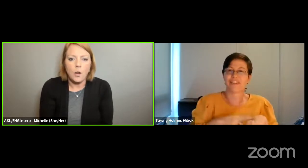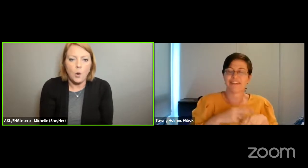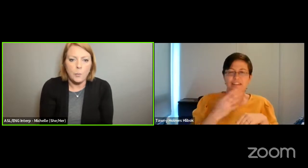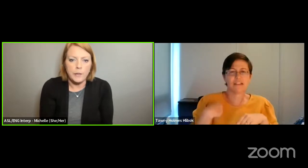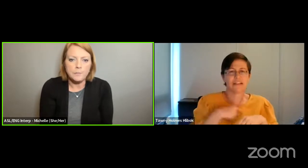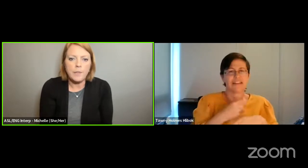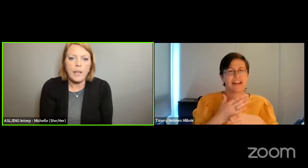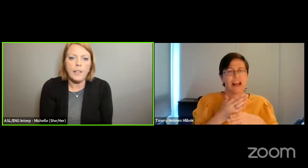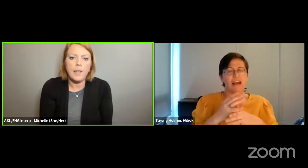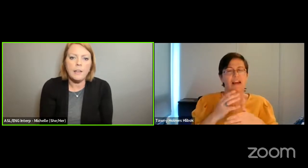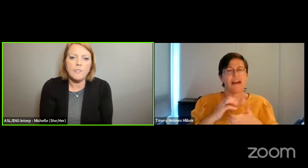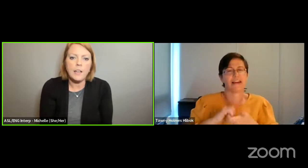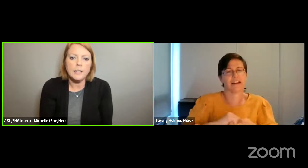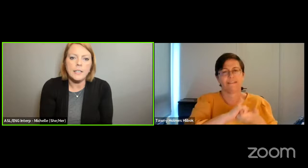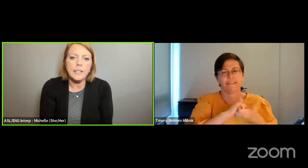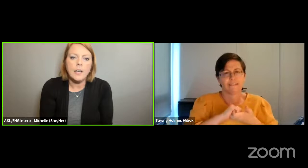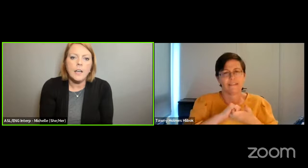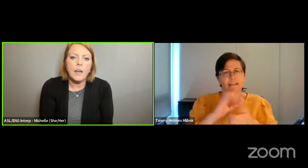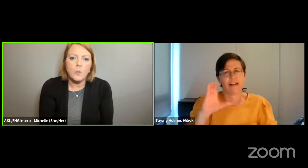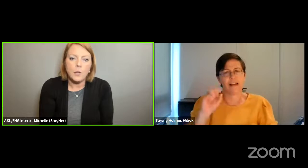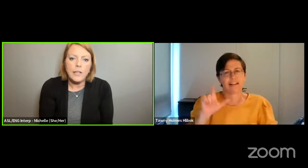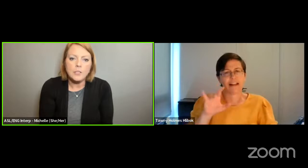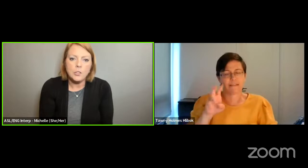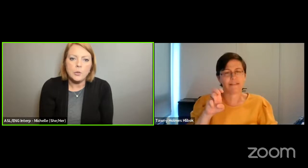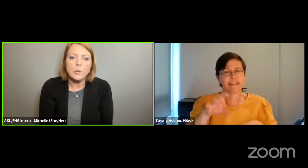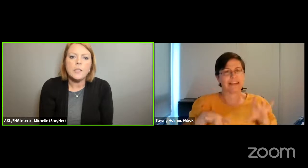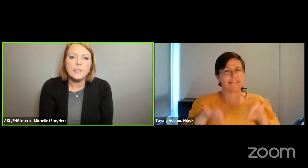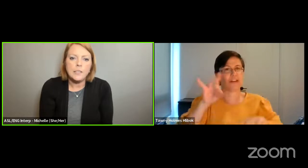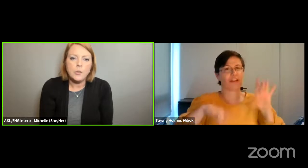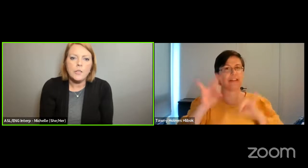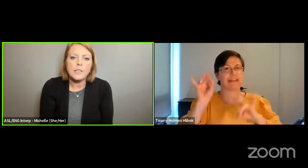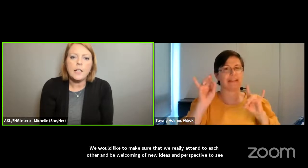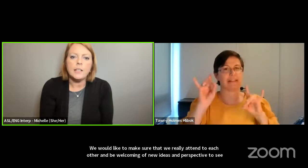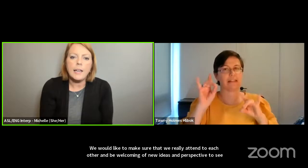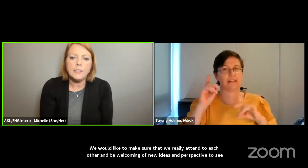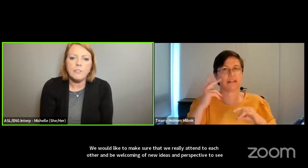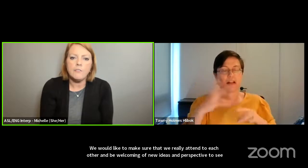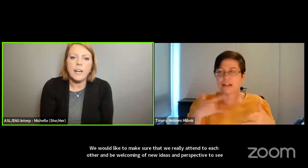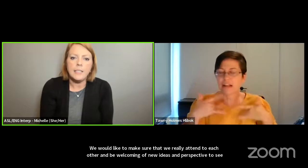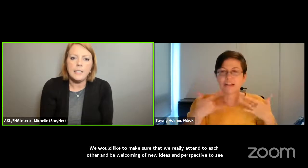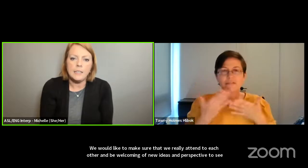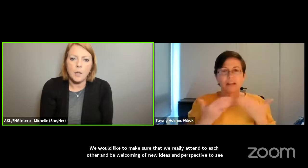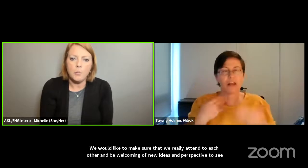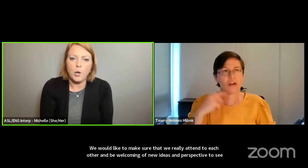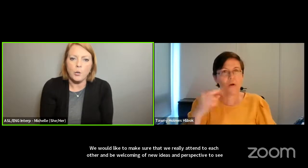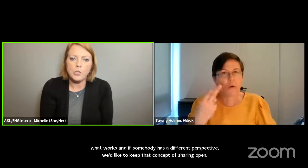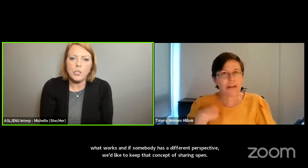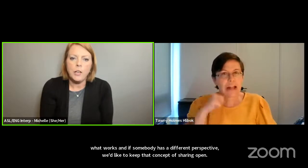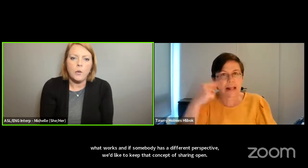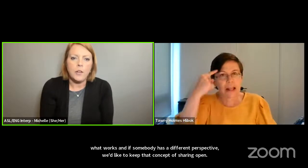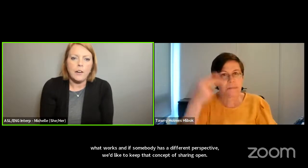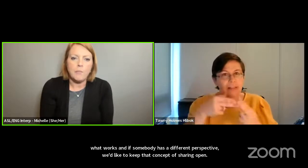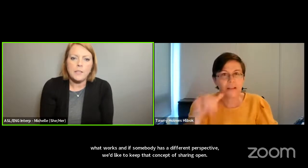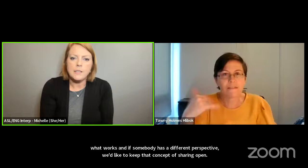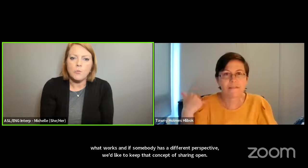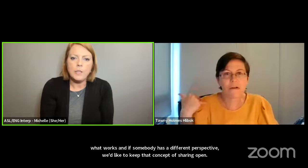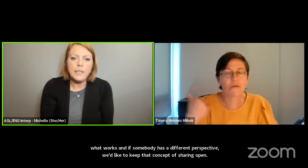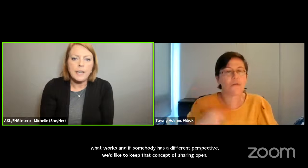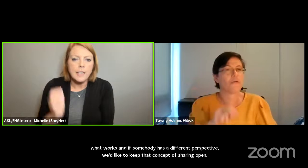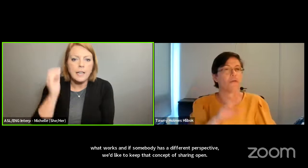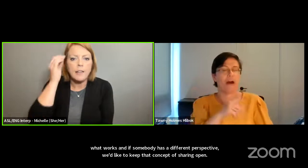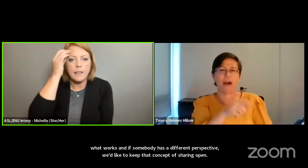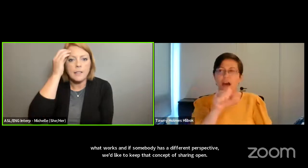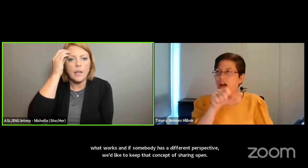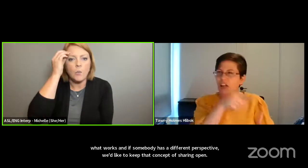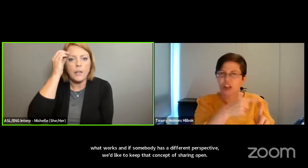sharing open. And then finally, we'd like to continue this collective findings approach. There have been some